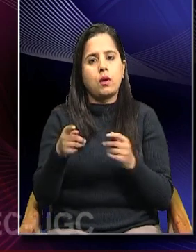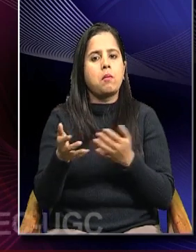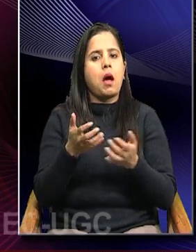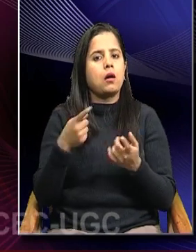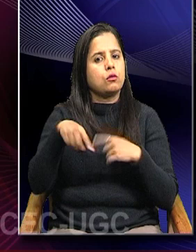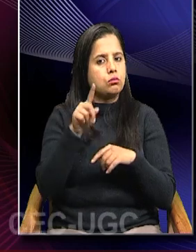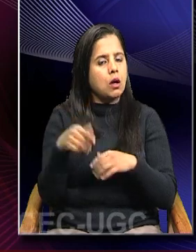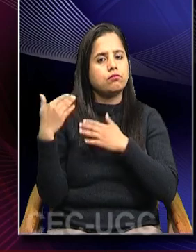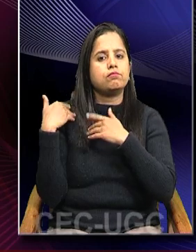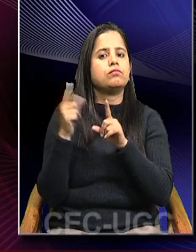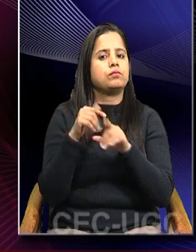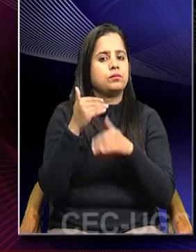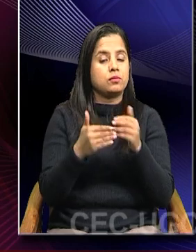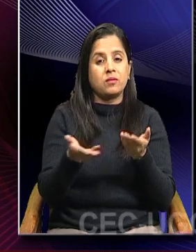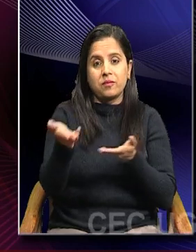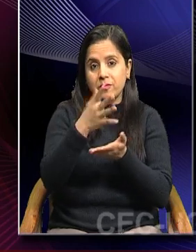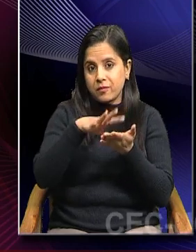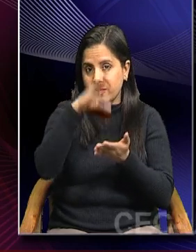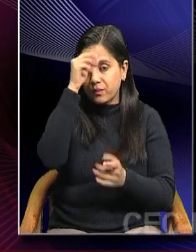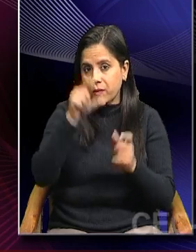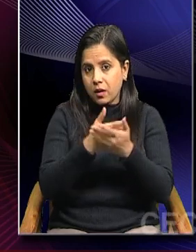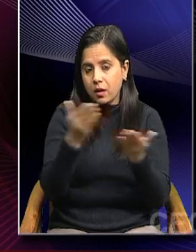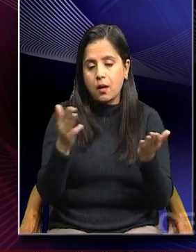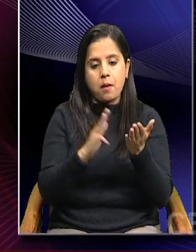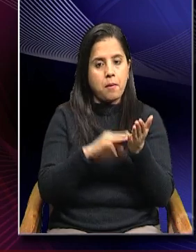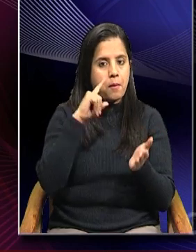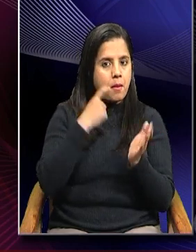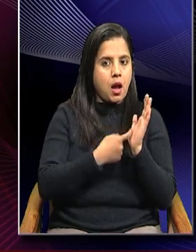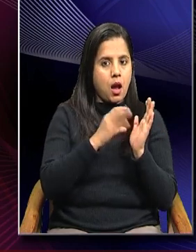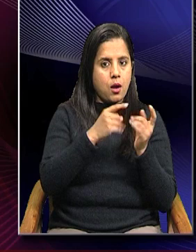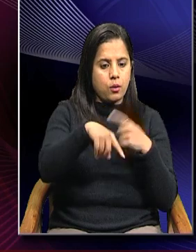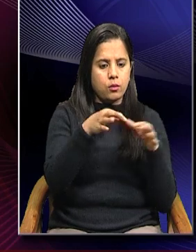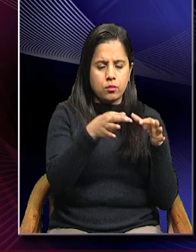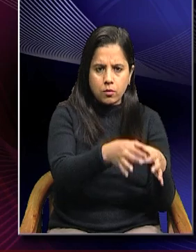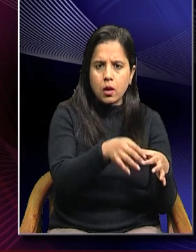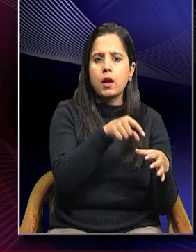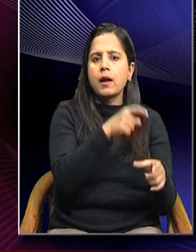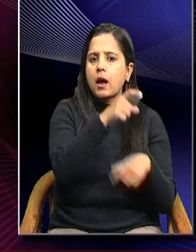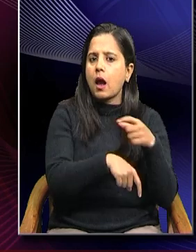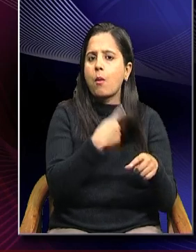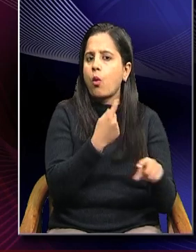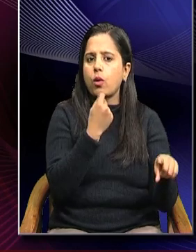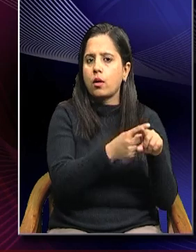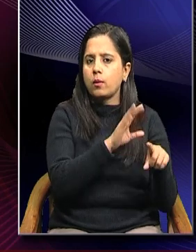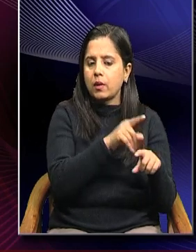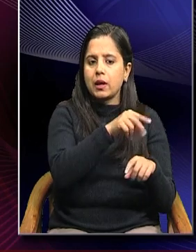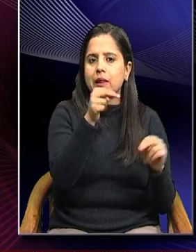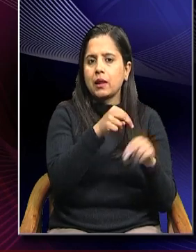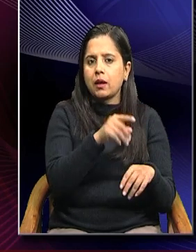deal with. So, my dear learners, the microeconomic factors are specific to the company. So, they require